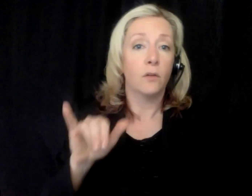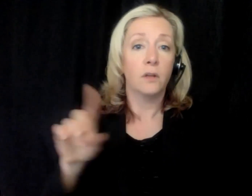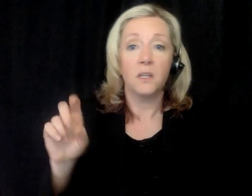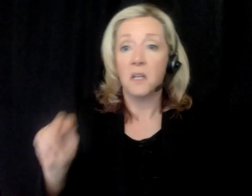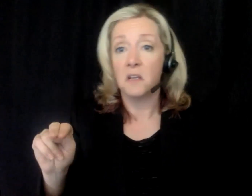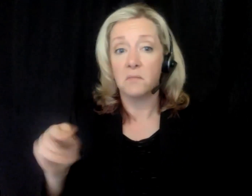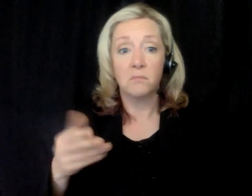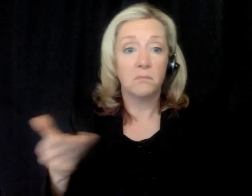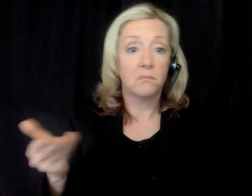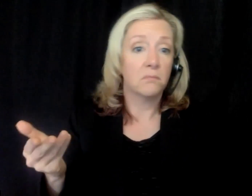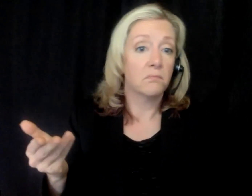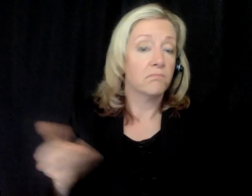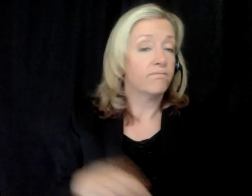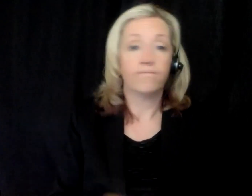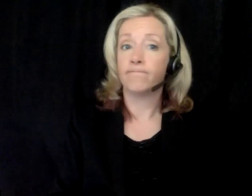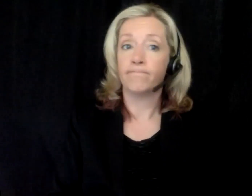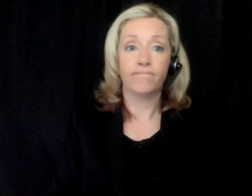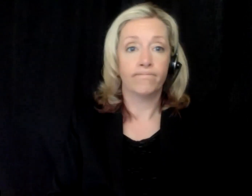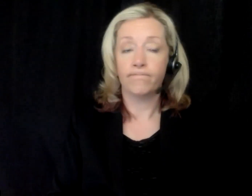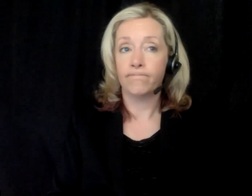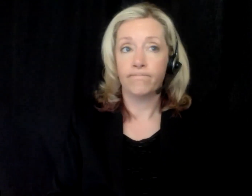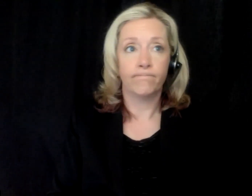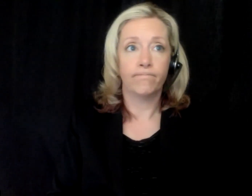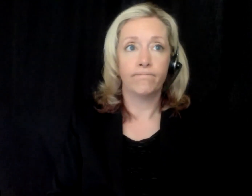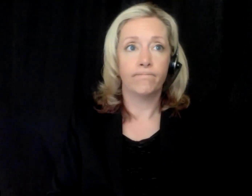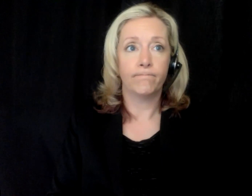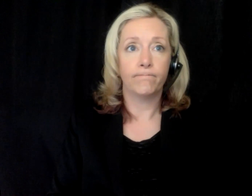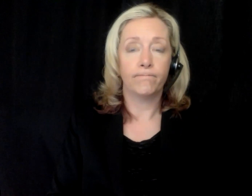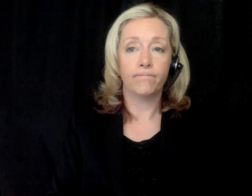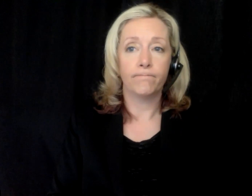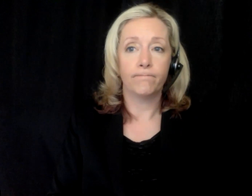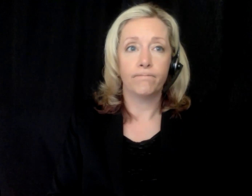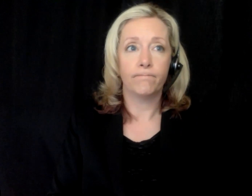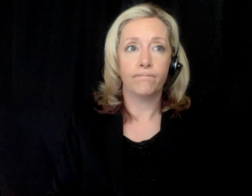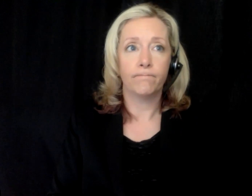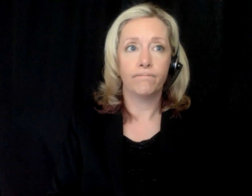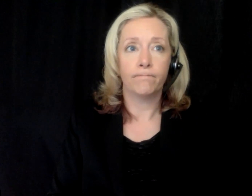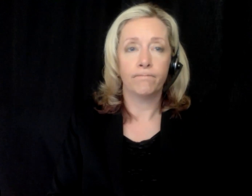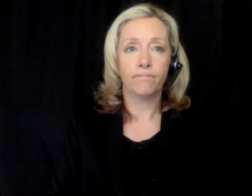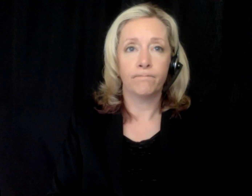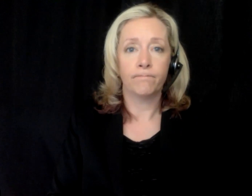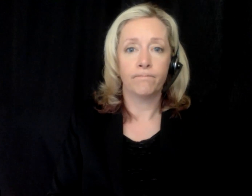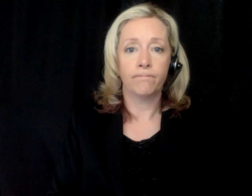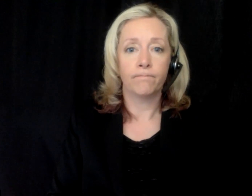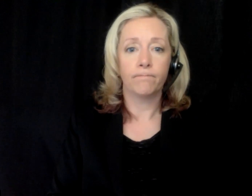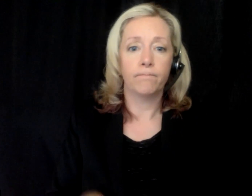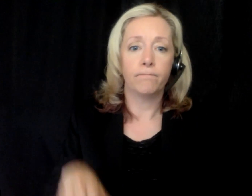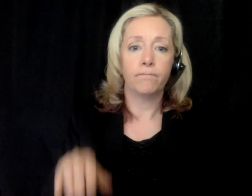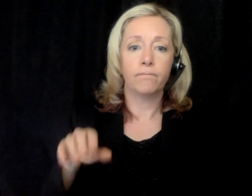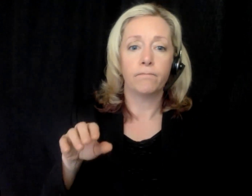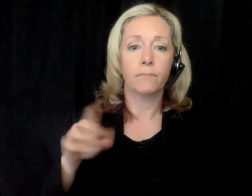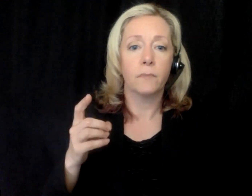comments or questions? May I just say